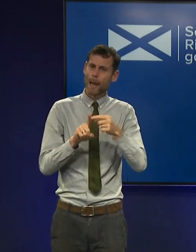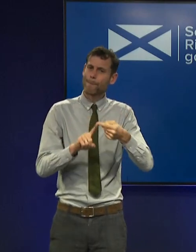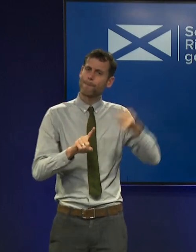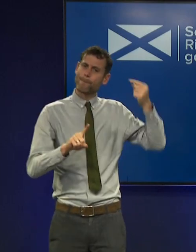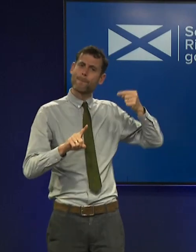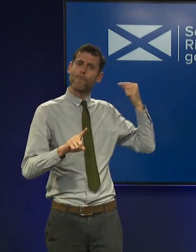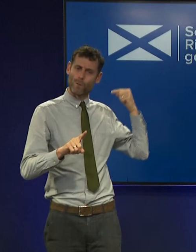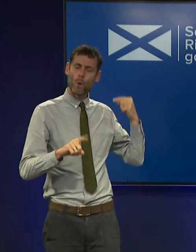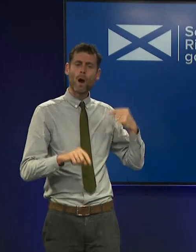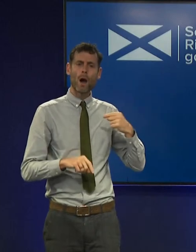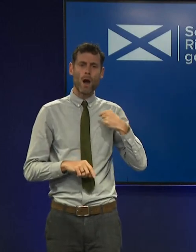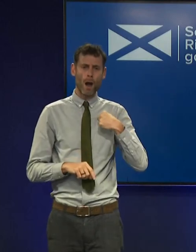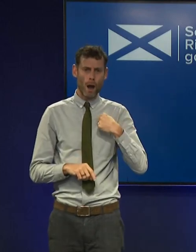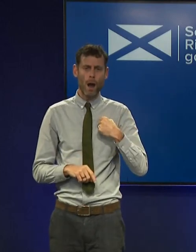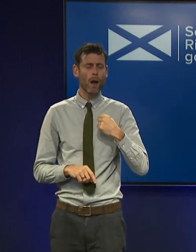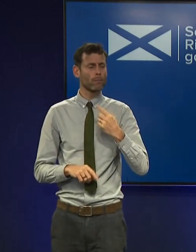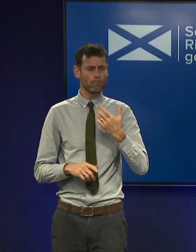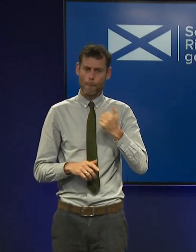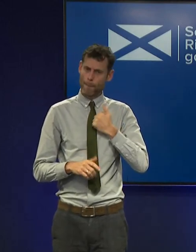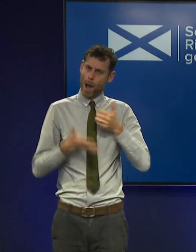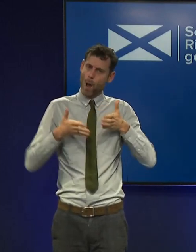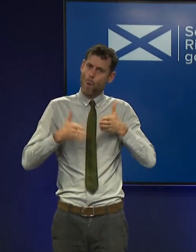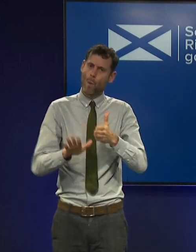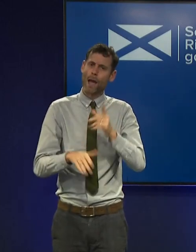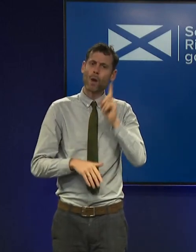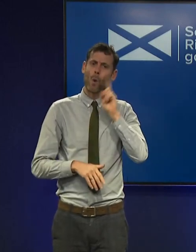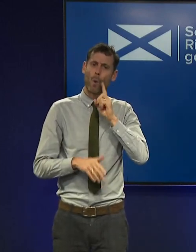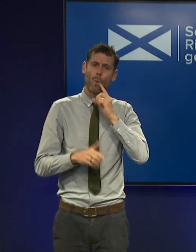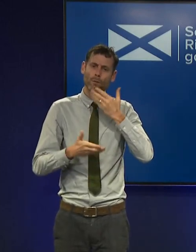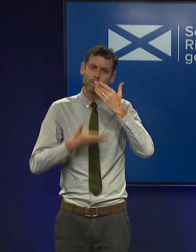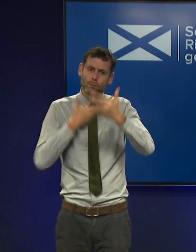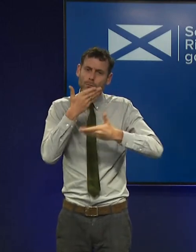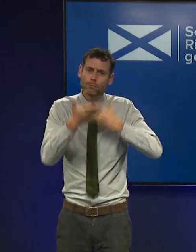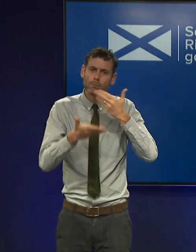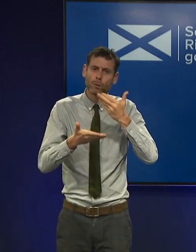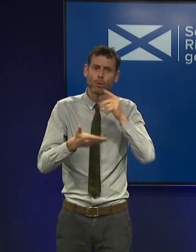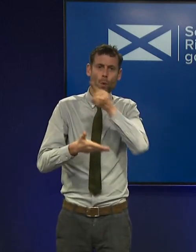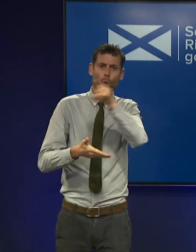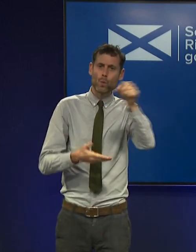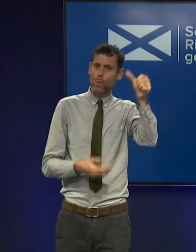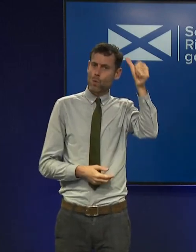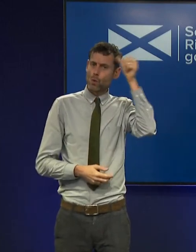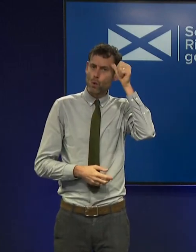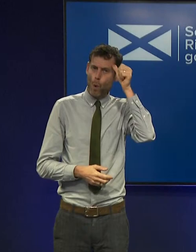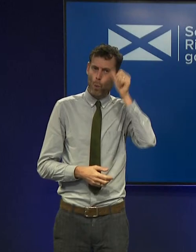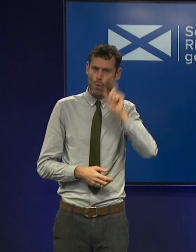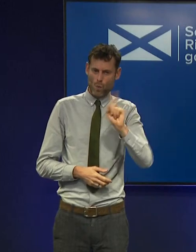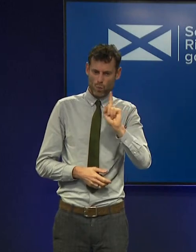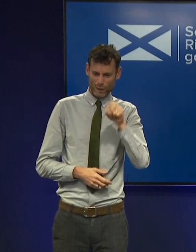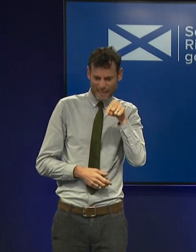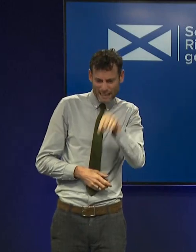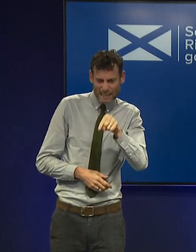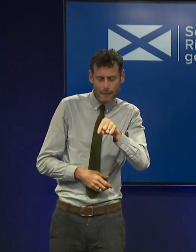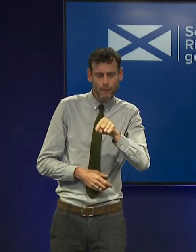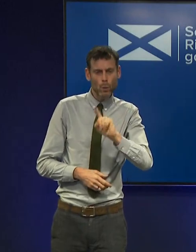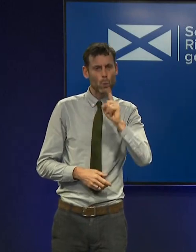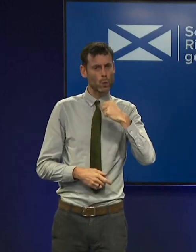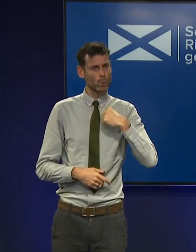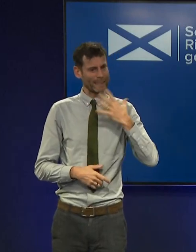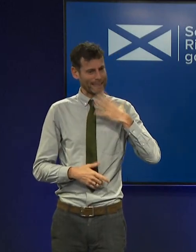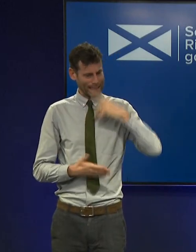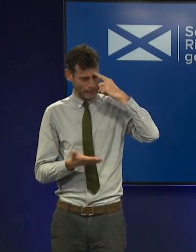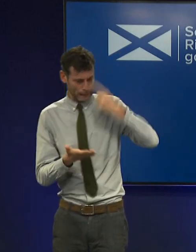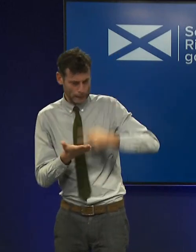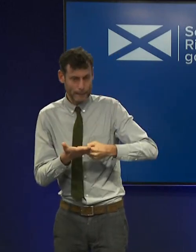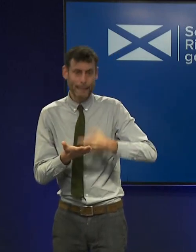here and try to share with you in a real-time basis what we're asking people to do and why.